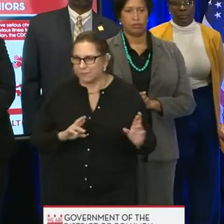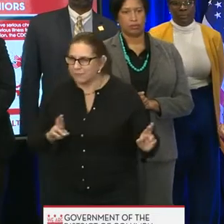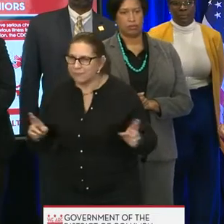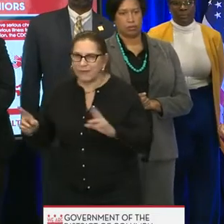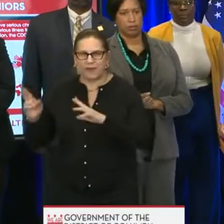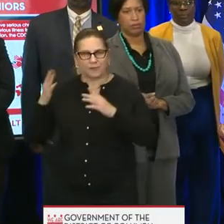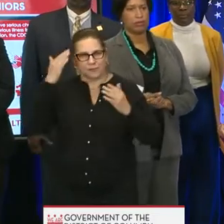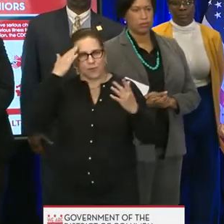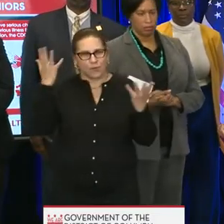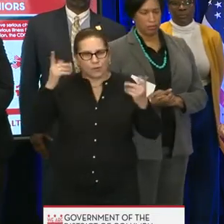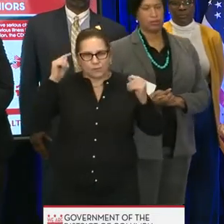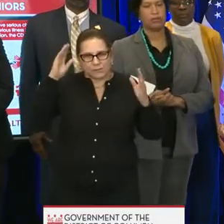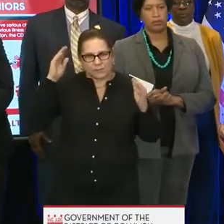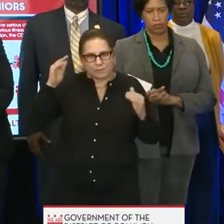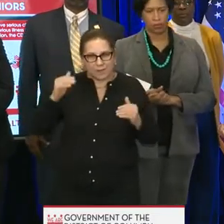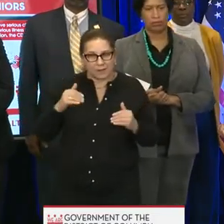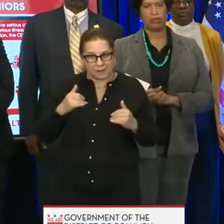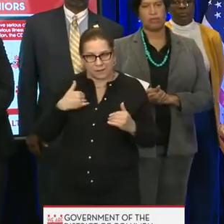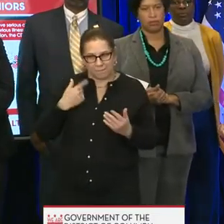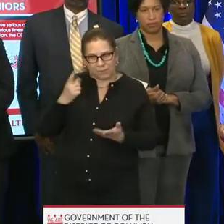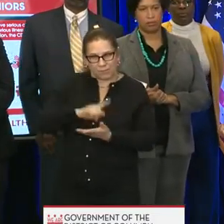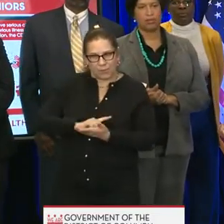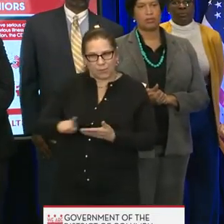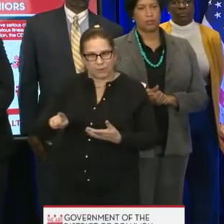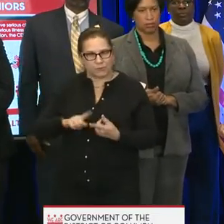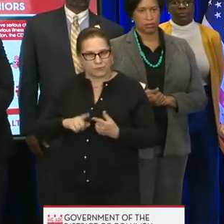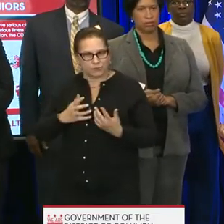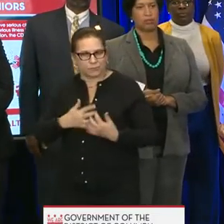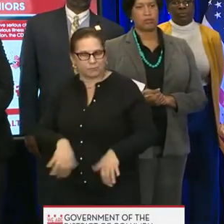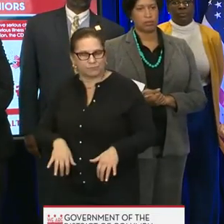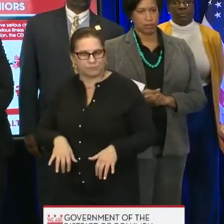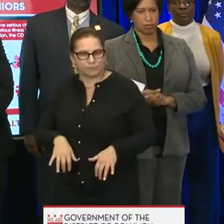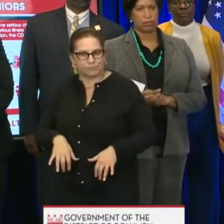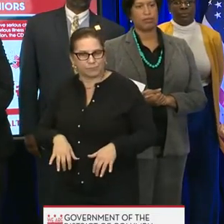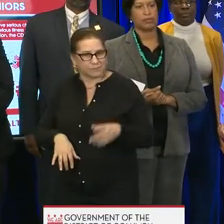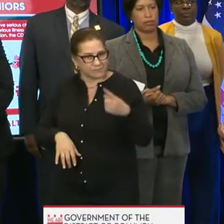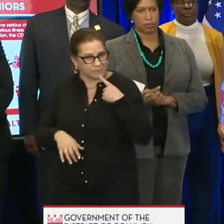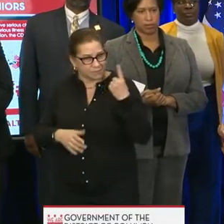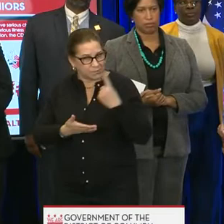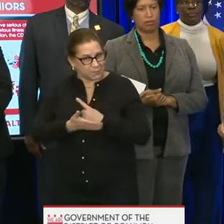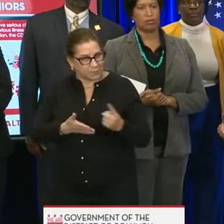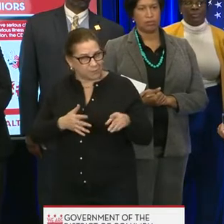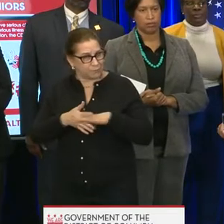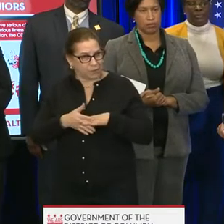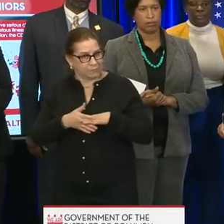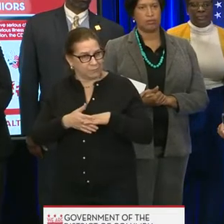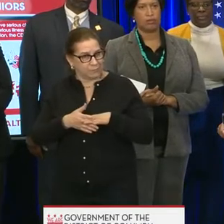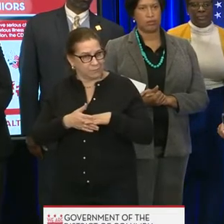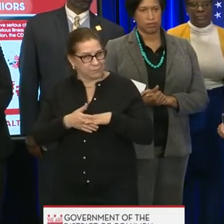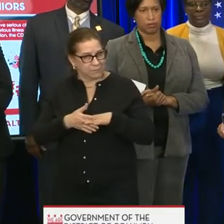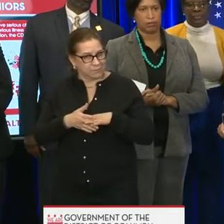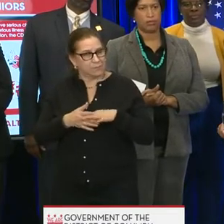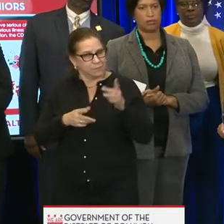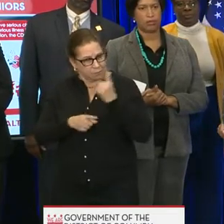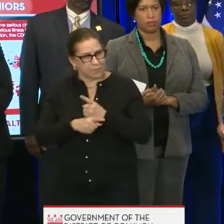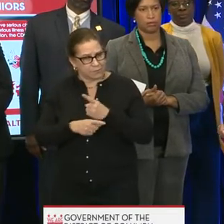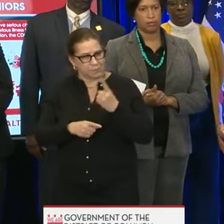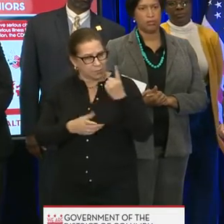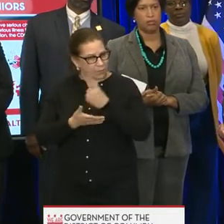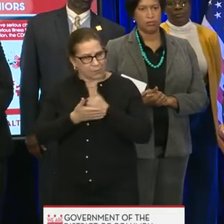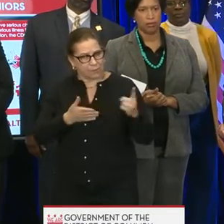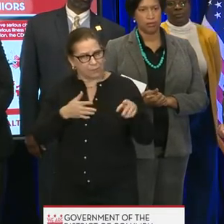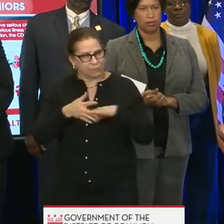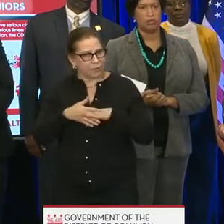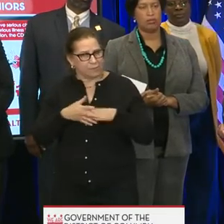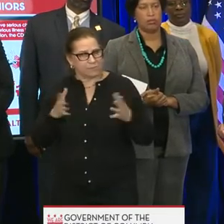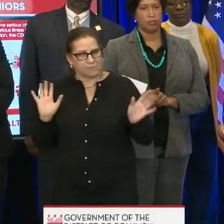week really is when school actually starts. The first week is a break. That is when the remote learning would start, correct. And then in terms